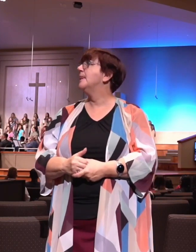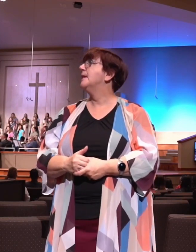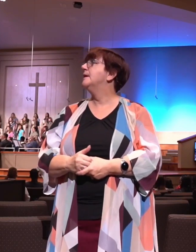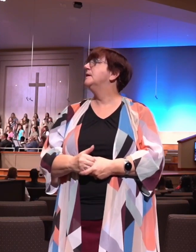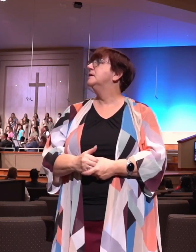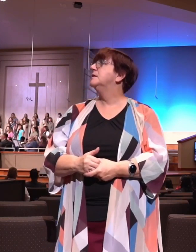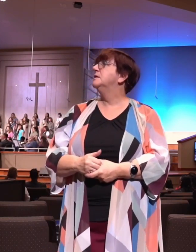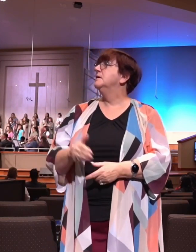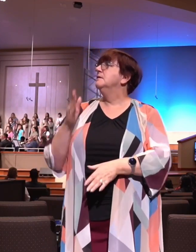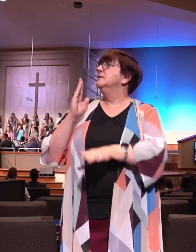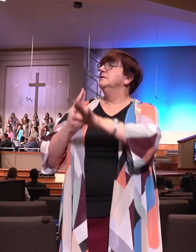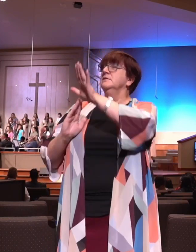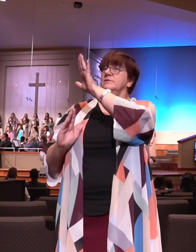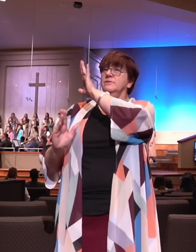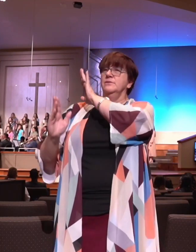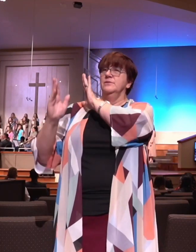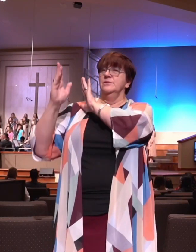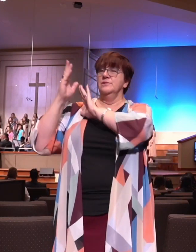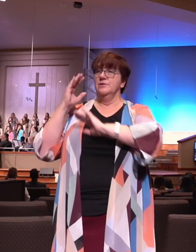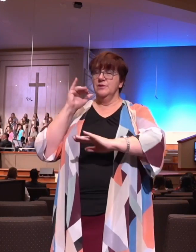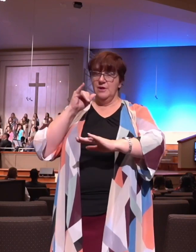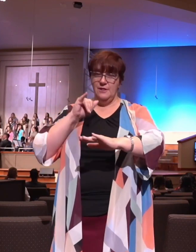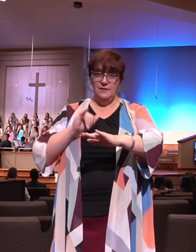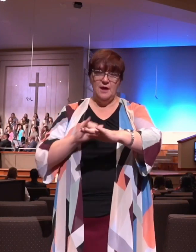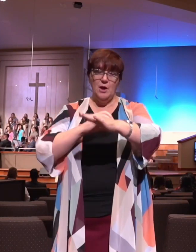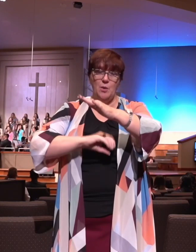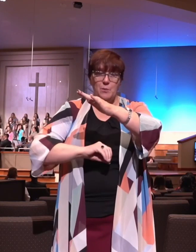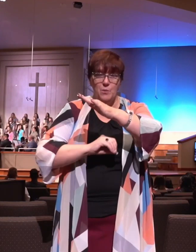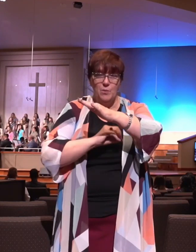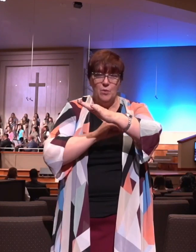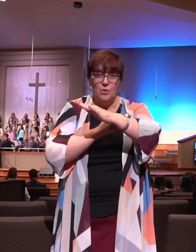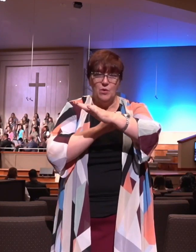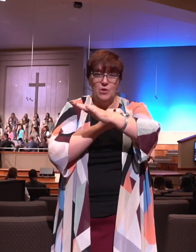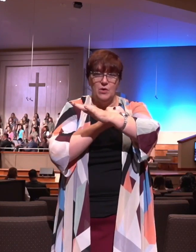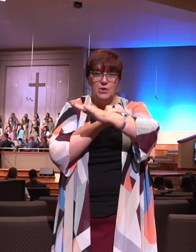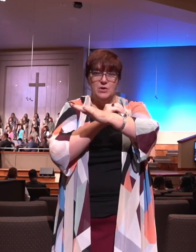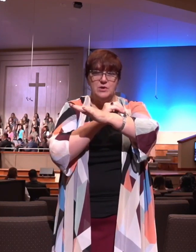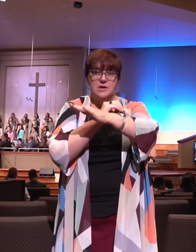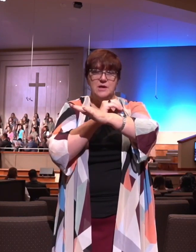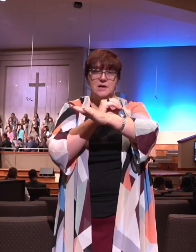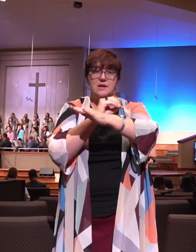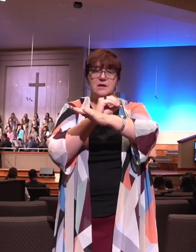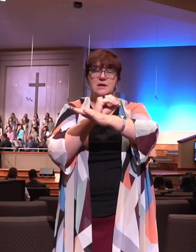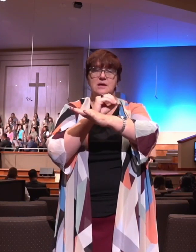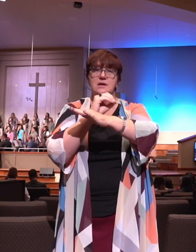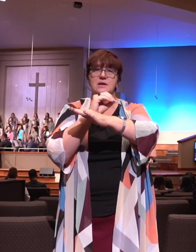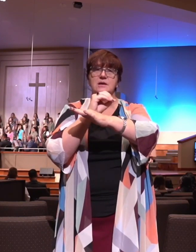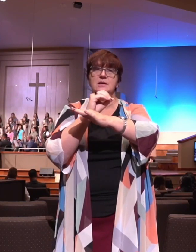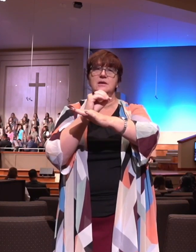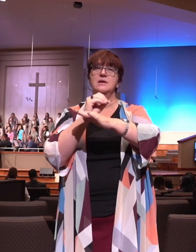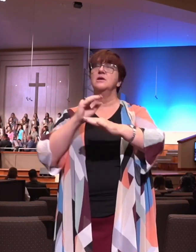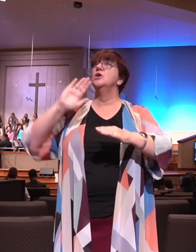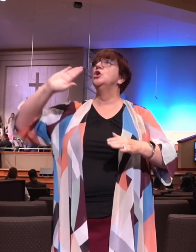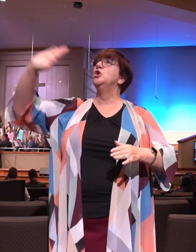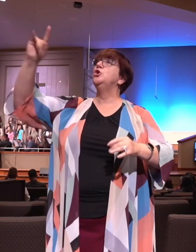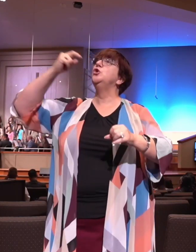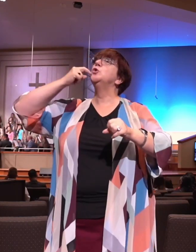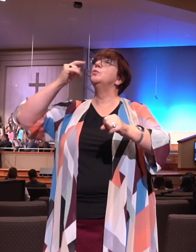You came the morning that sealed the promise.